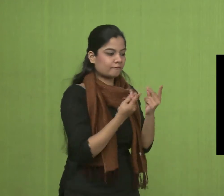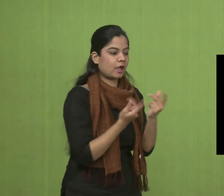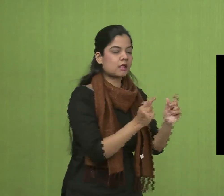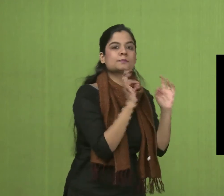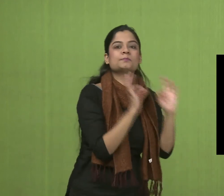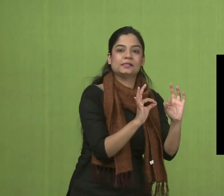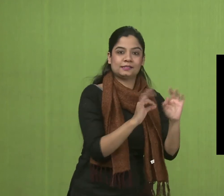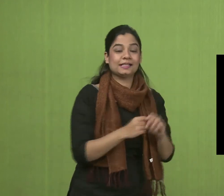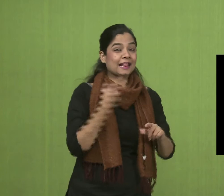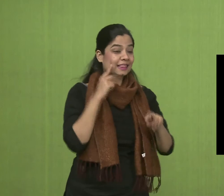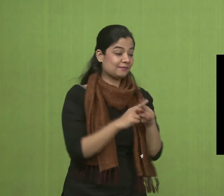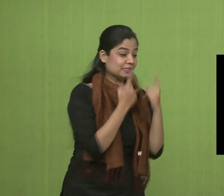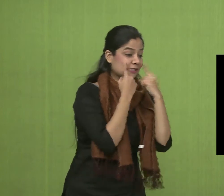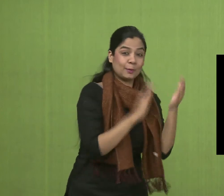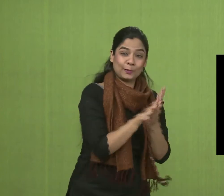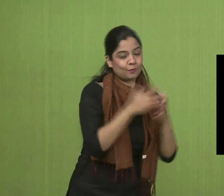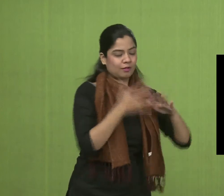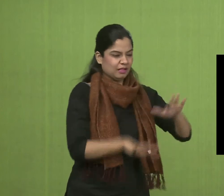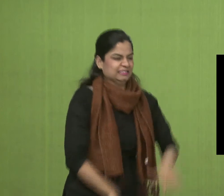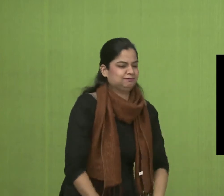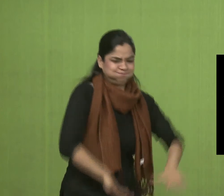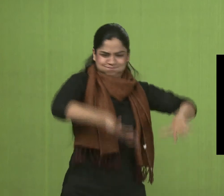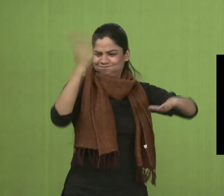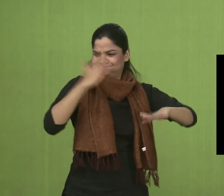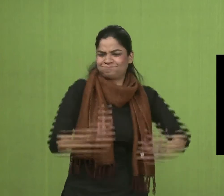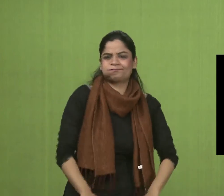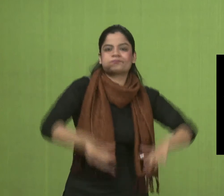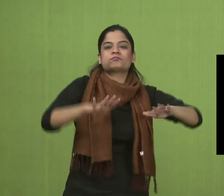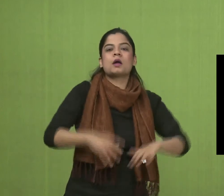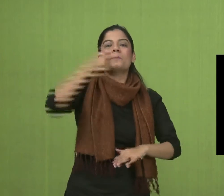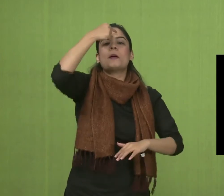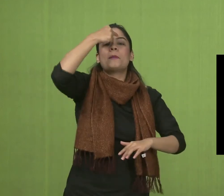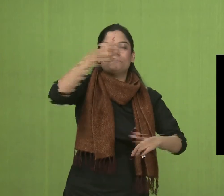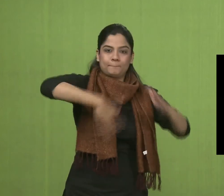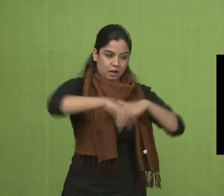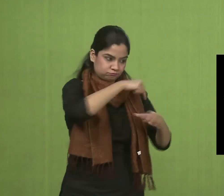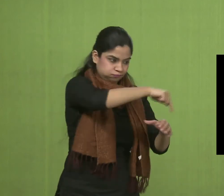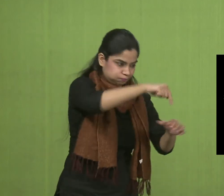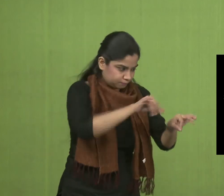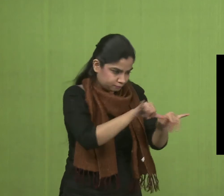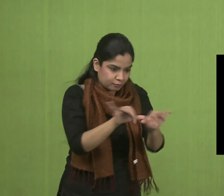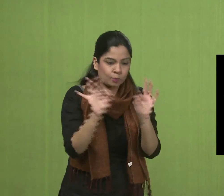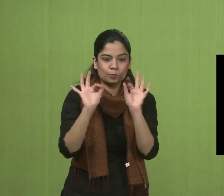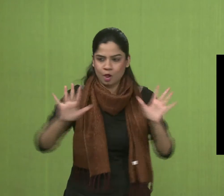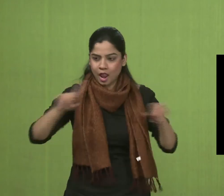not drained out, water can accumulate inside the bathroom and can cause a lot of problems. So it has to have a main drainage point also.